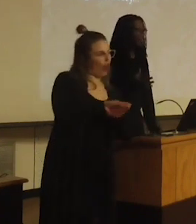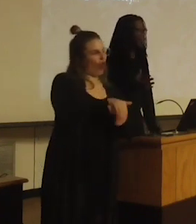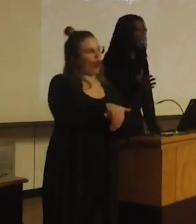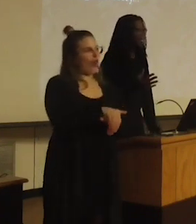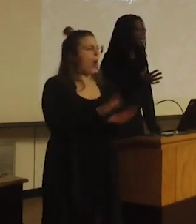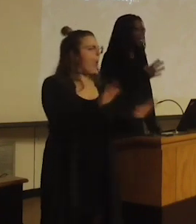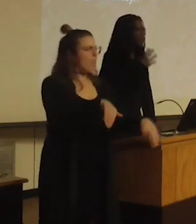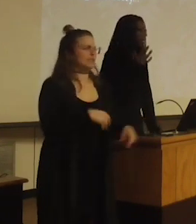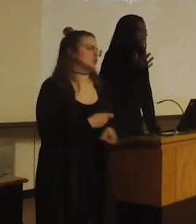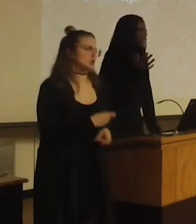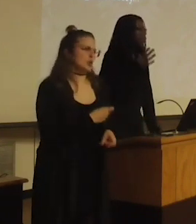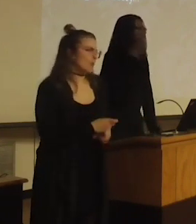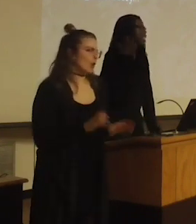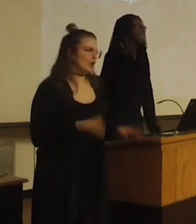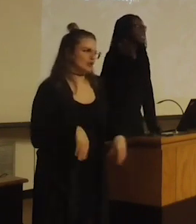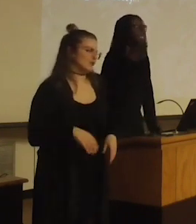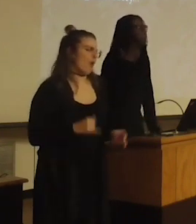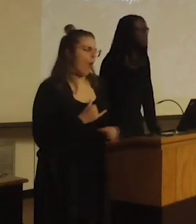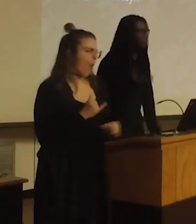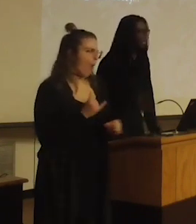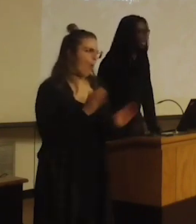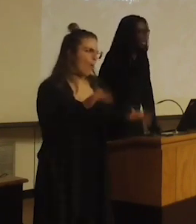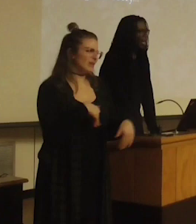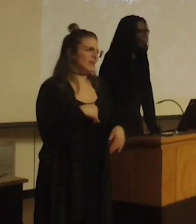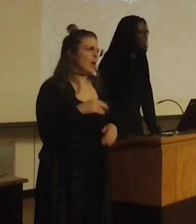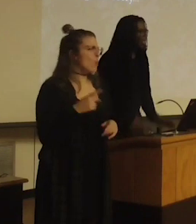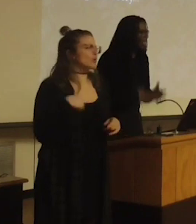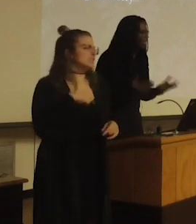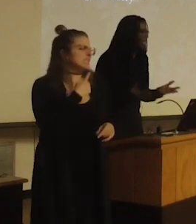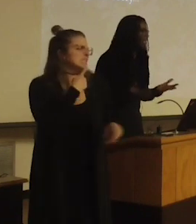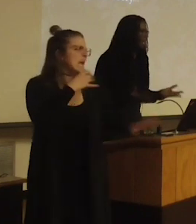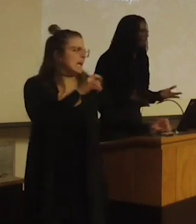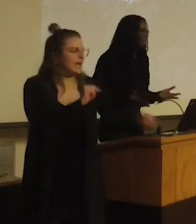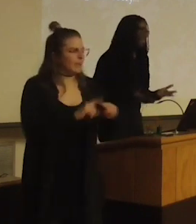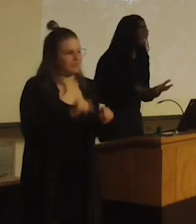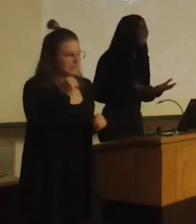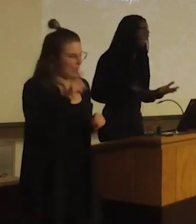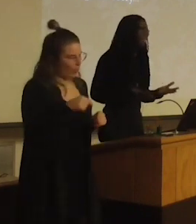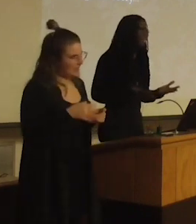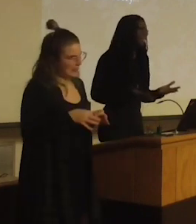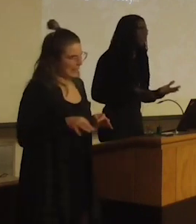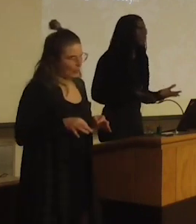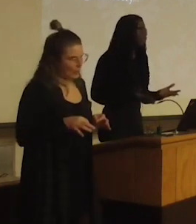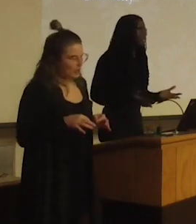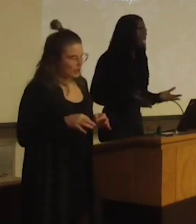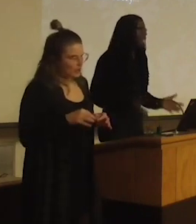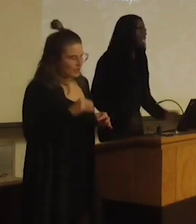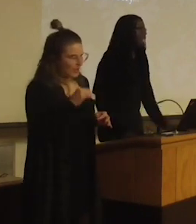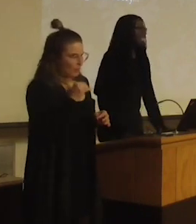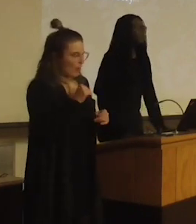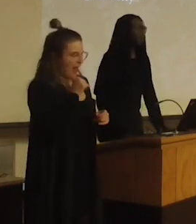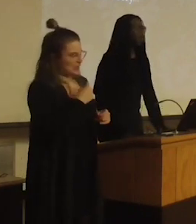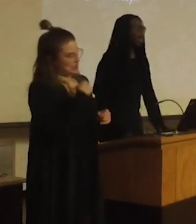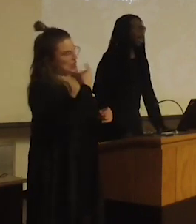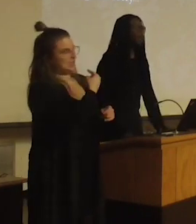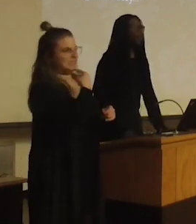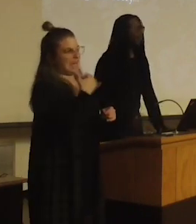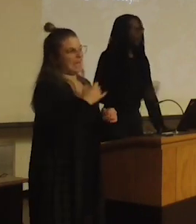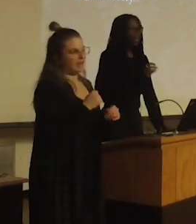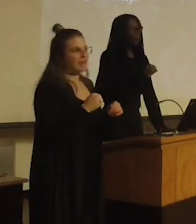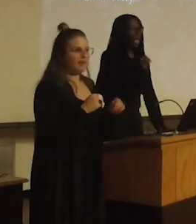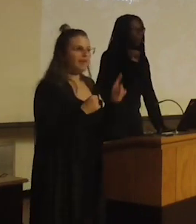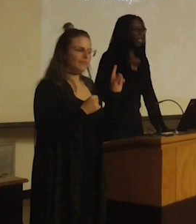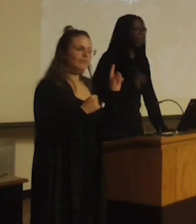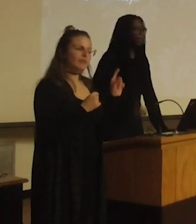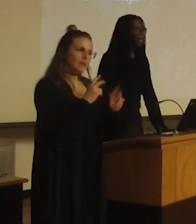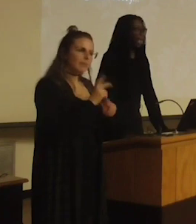just humor, as just like reckless humor. It's just a thing that people say. But this isn't just language. This isn't just the thing that people say. This is part of